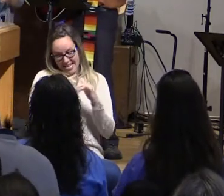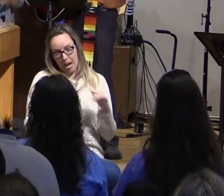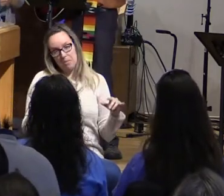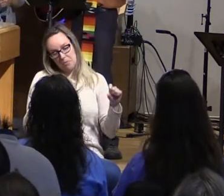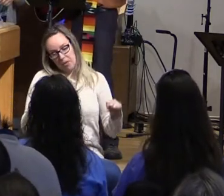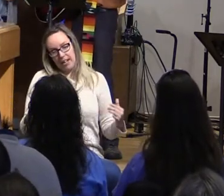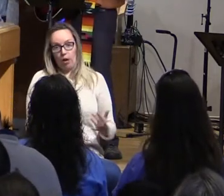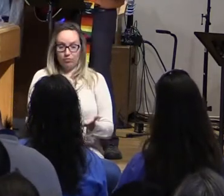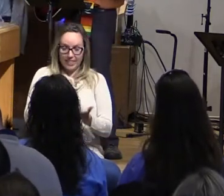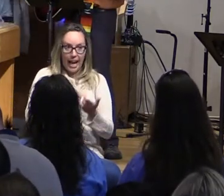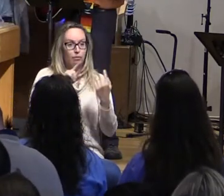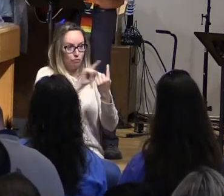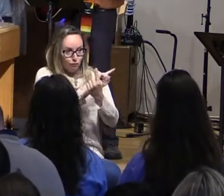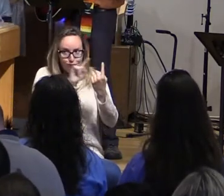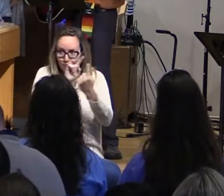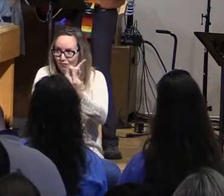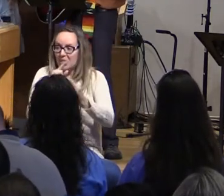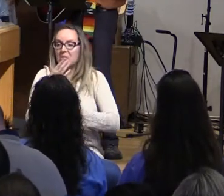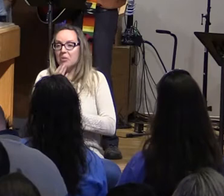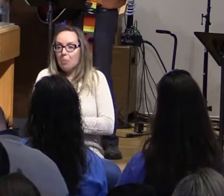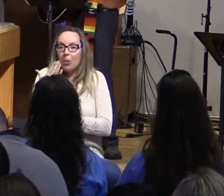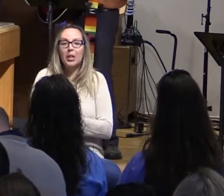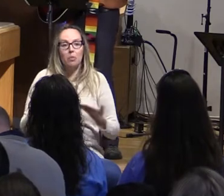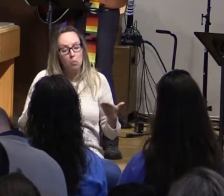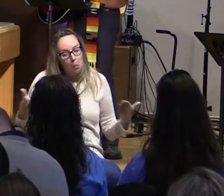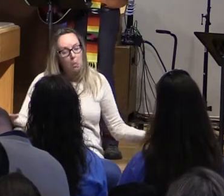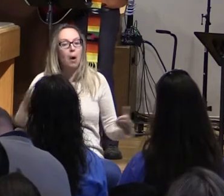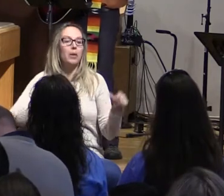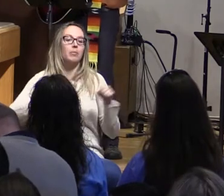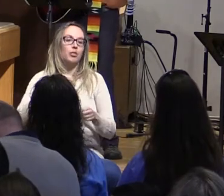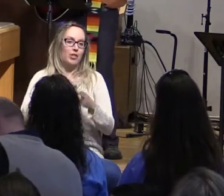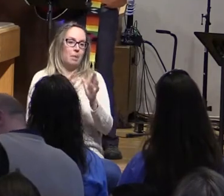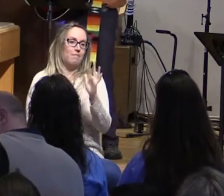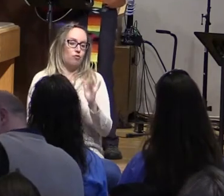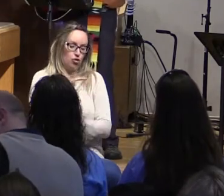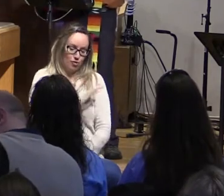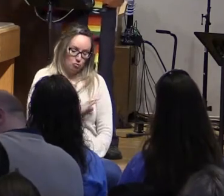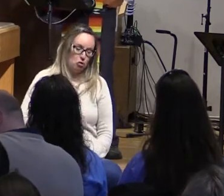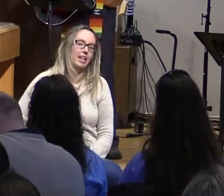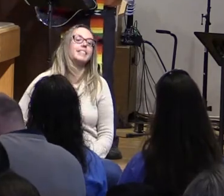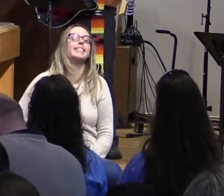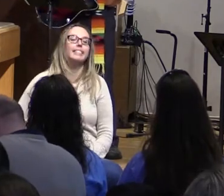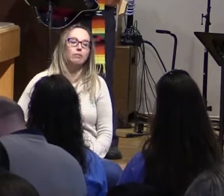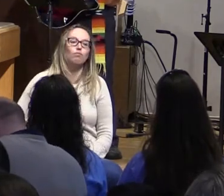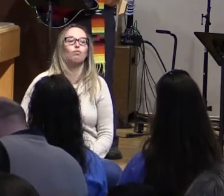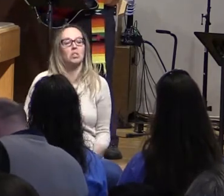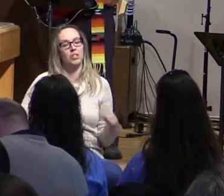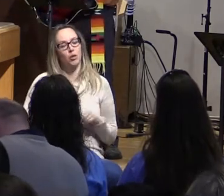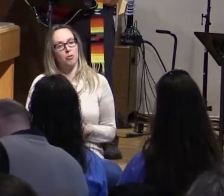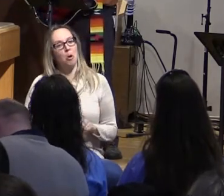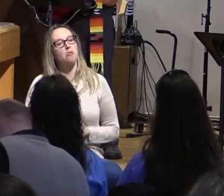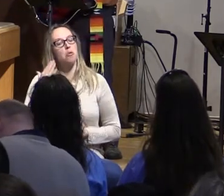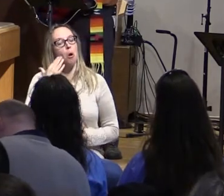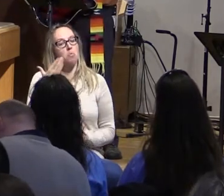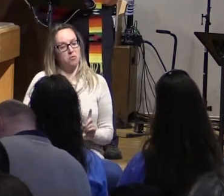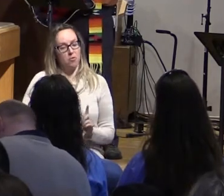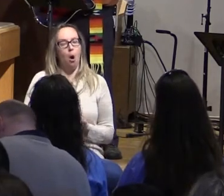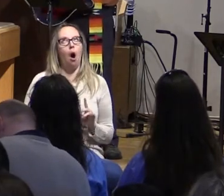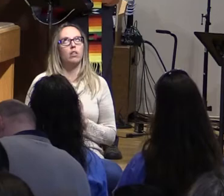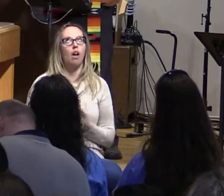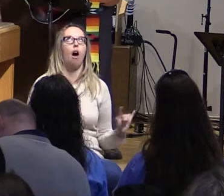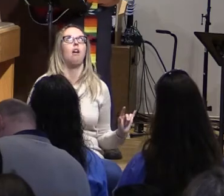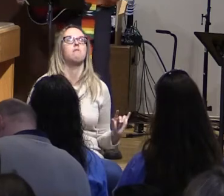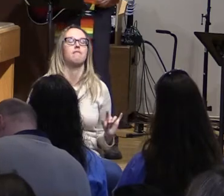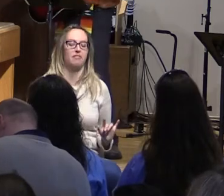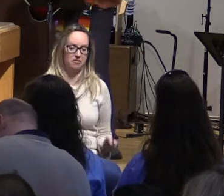take a moment, greet one another, welcome one another in the name of Jesus Christ. Let each other know you are loved.